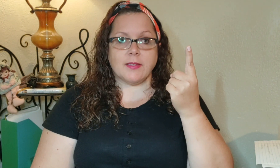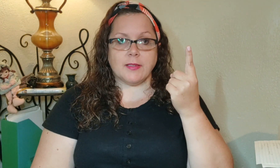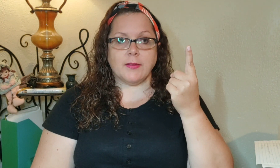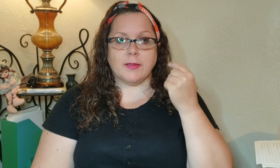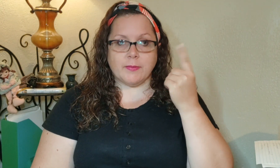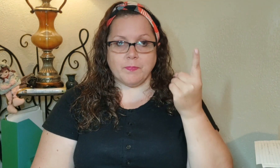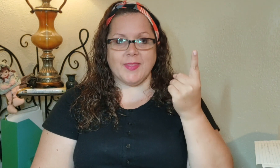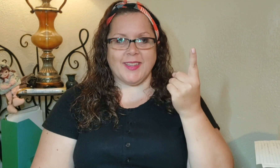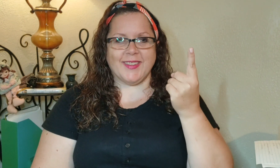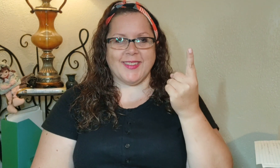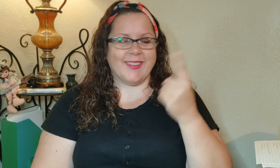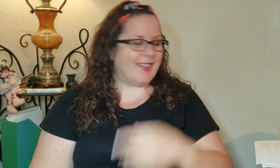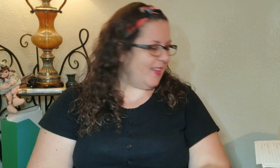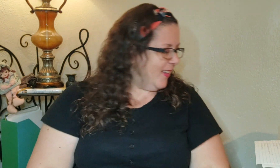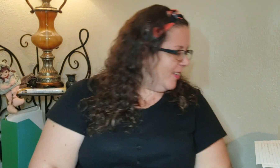yes.